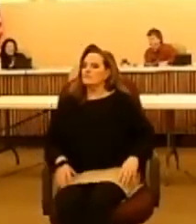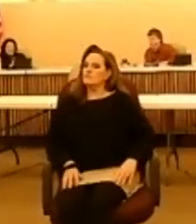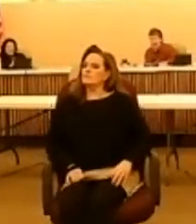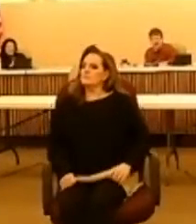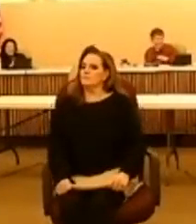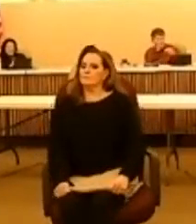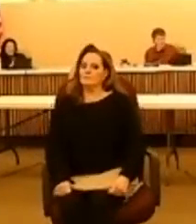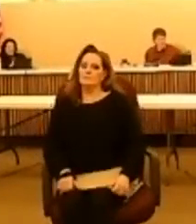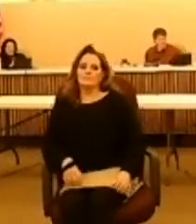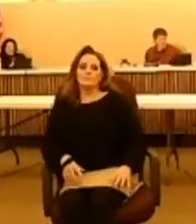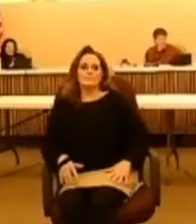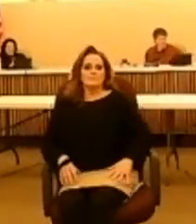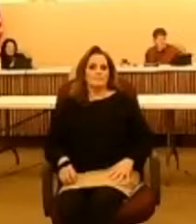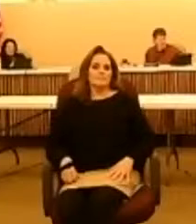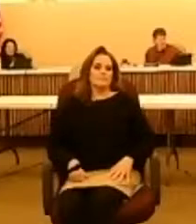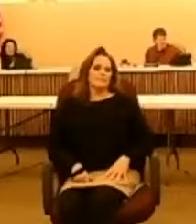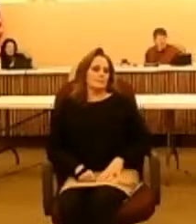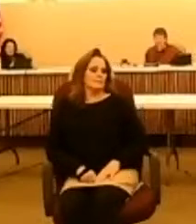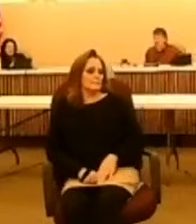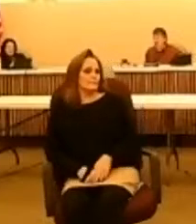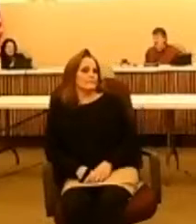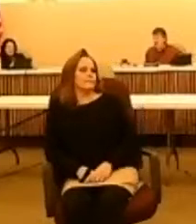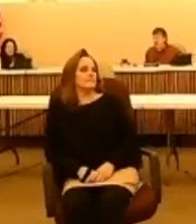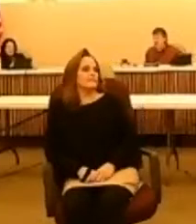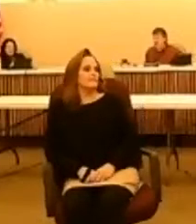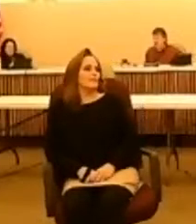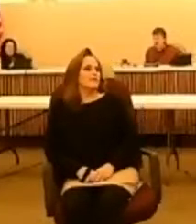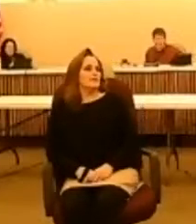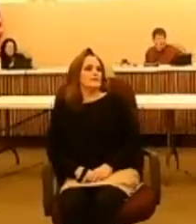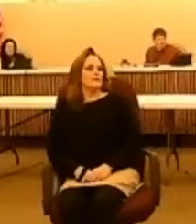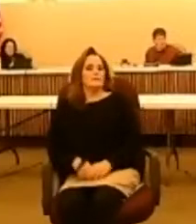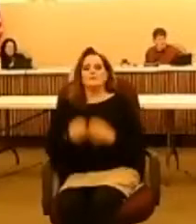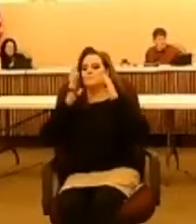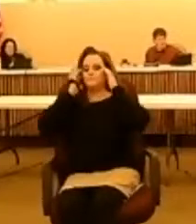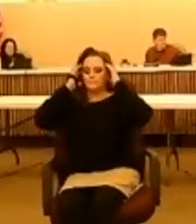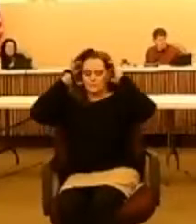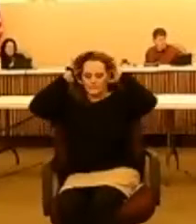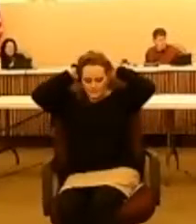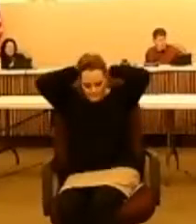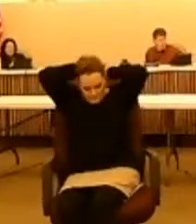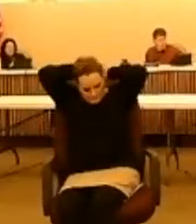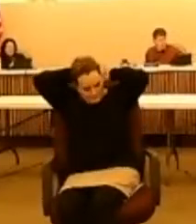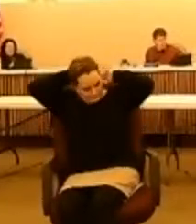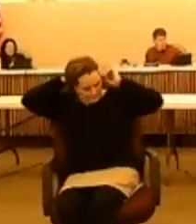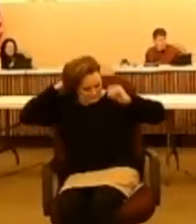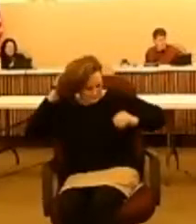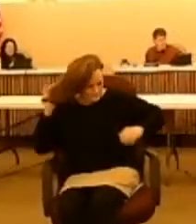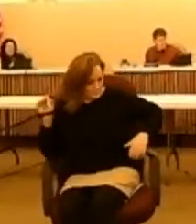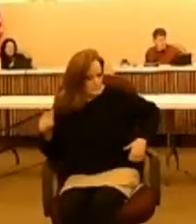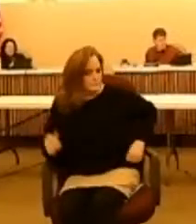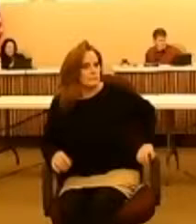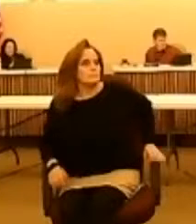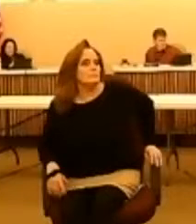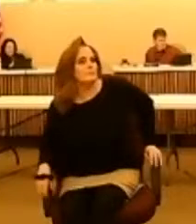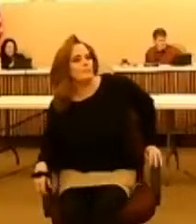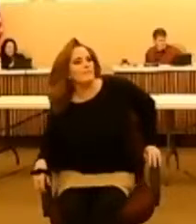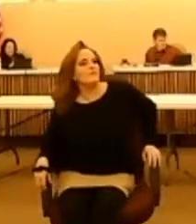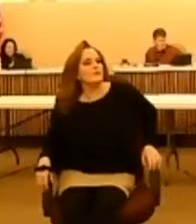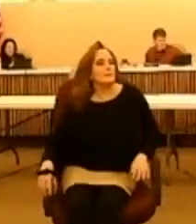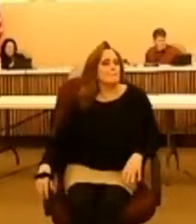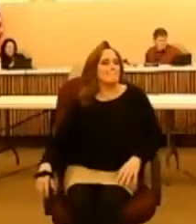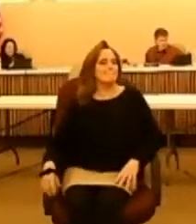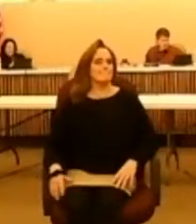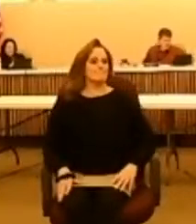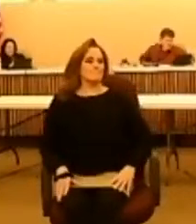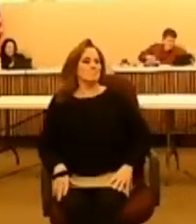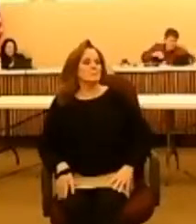no, that now? It's not far enough. Don't think well, so. it might I was gonna fill in the pond, so. you might be right. It might be the very back Yeah, of his because he's by parcel. the post office,